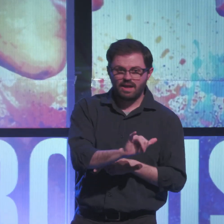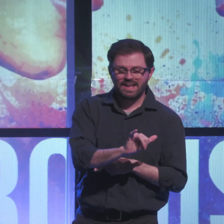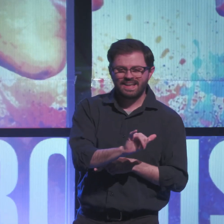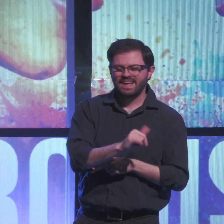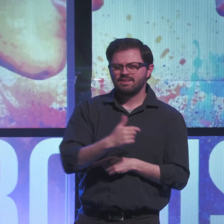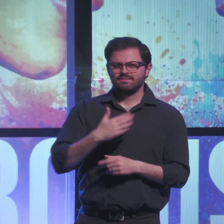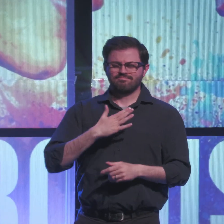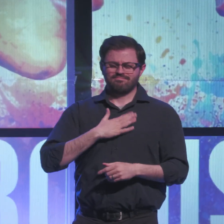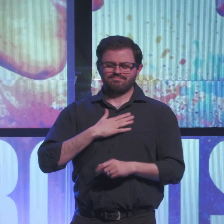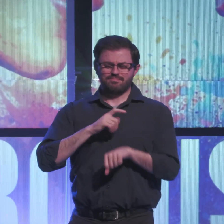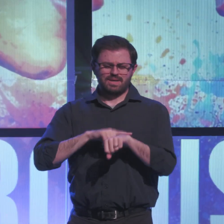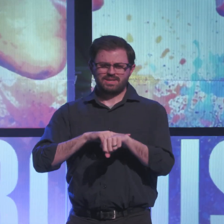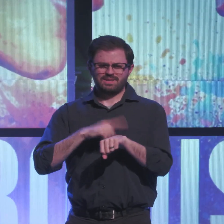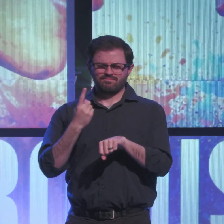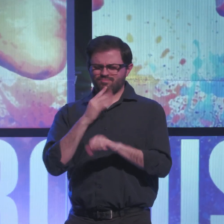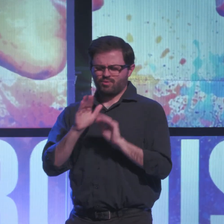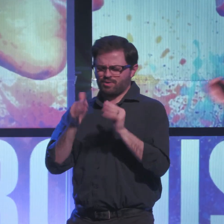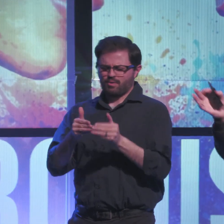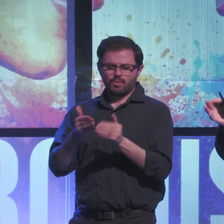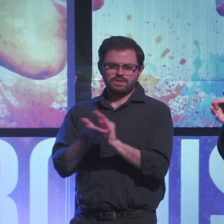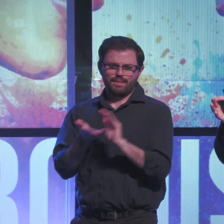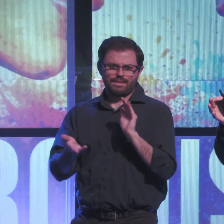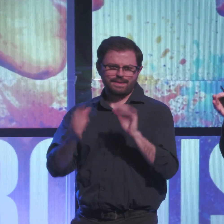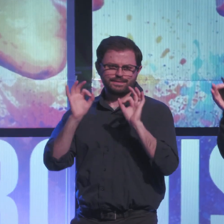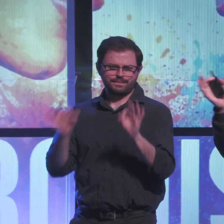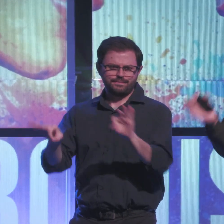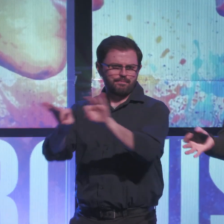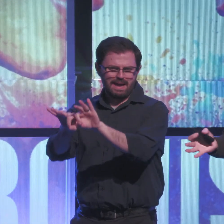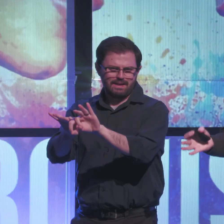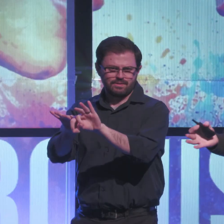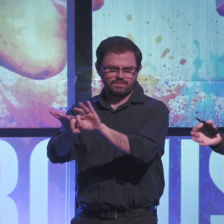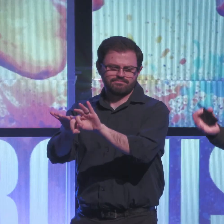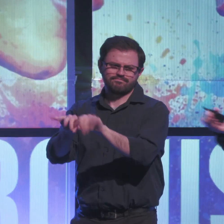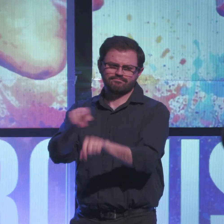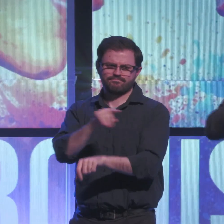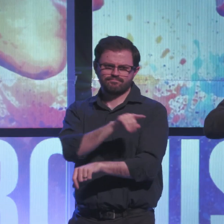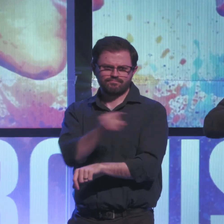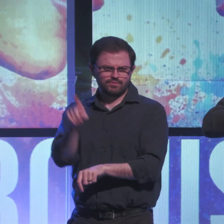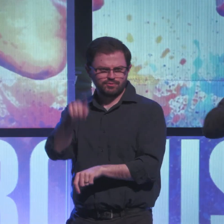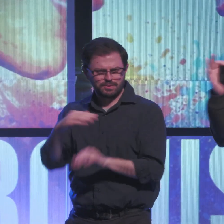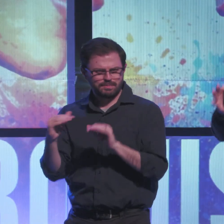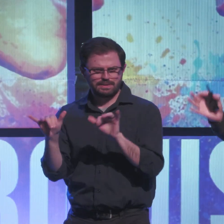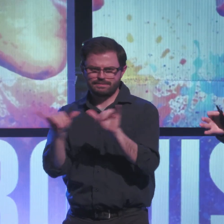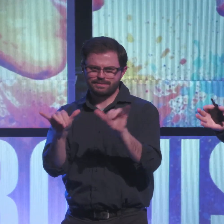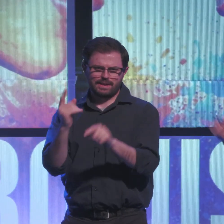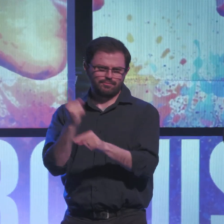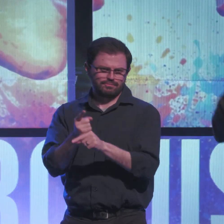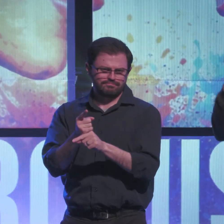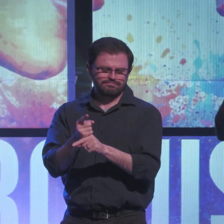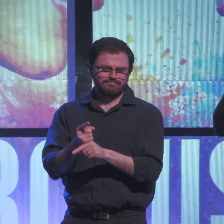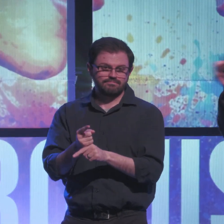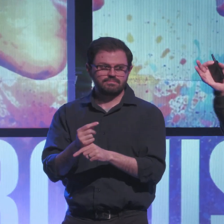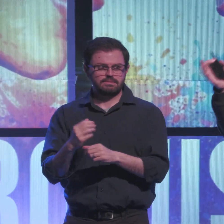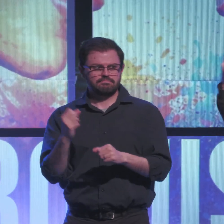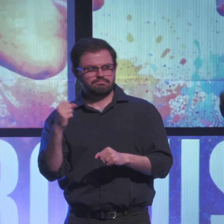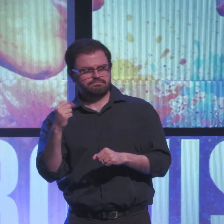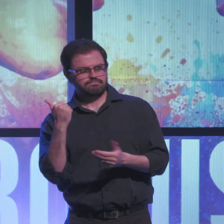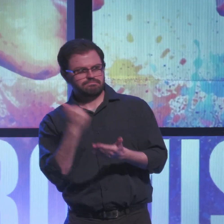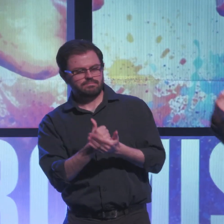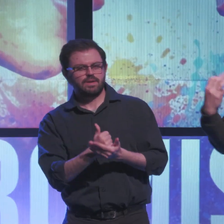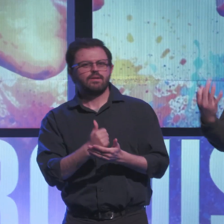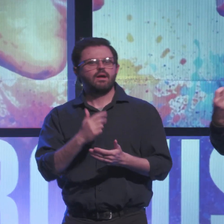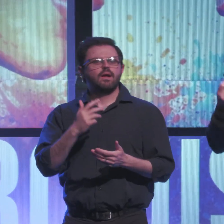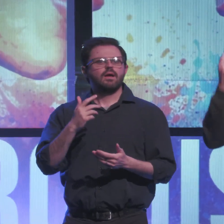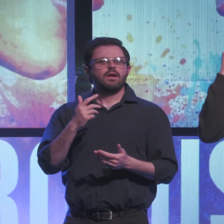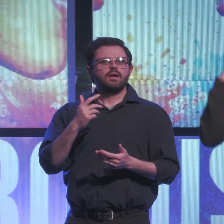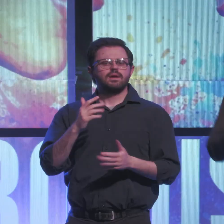matter. And that should be your goal too, right? So just so you know, like, we are, as a